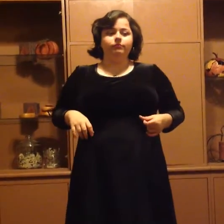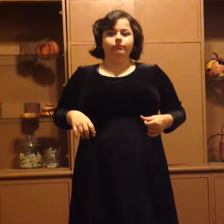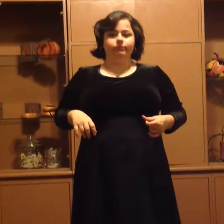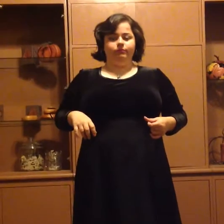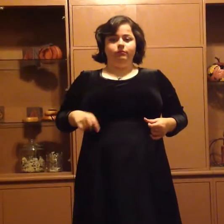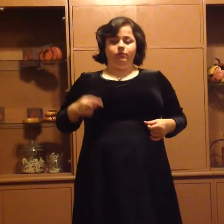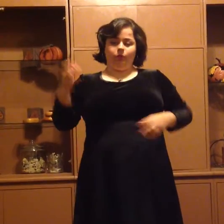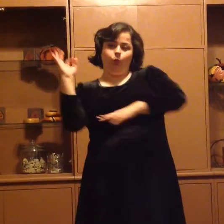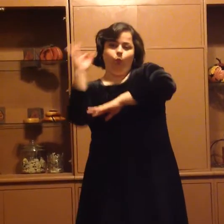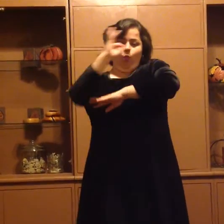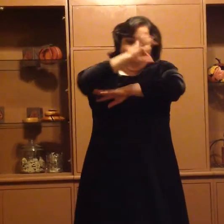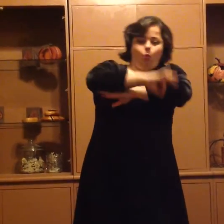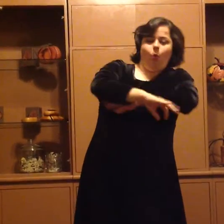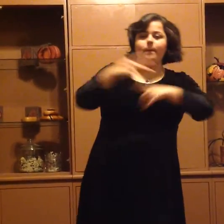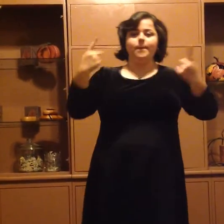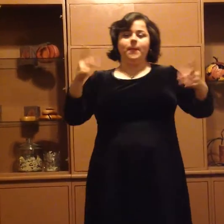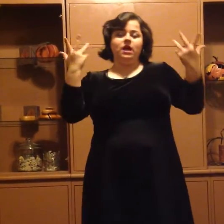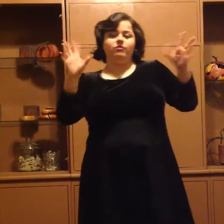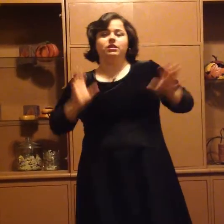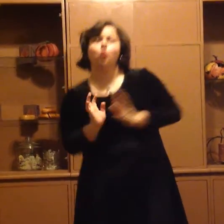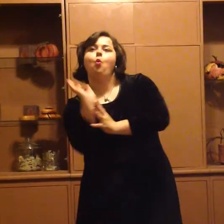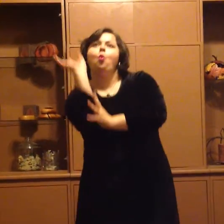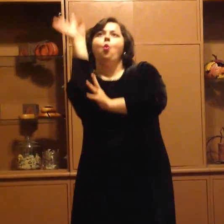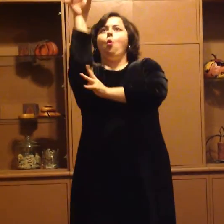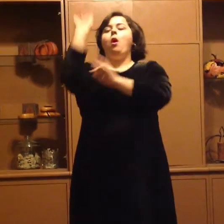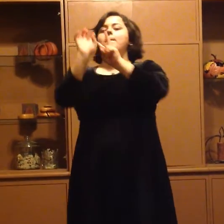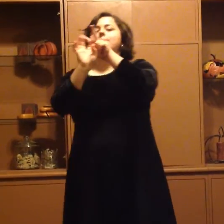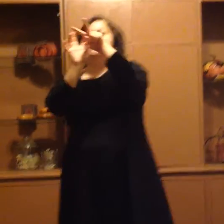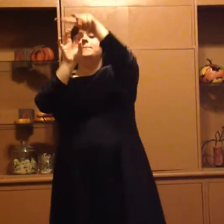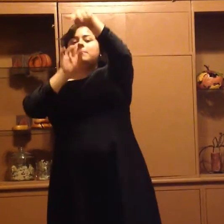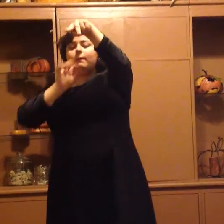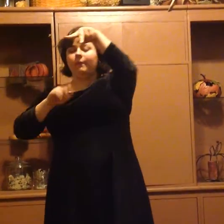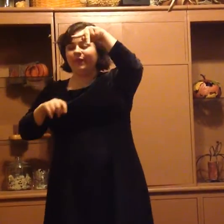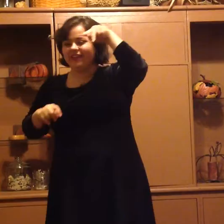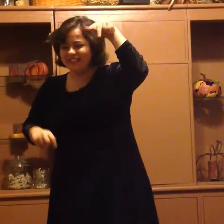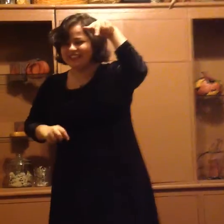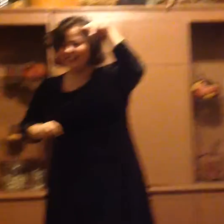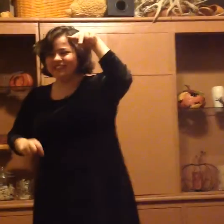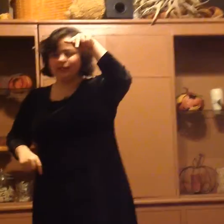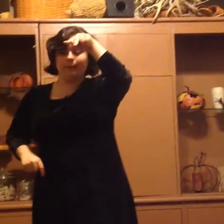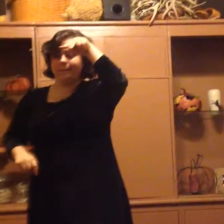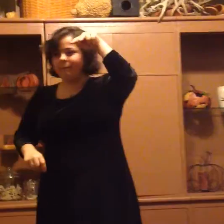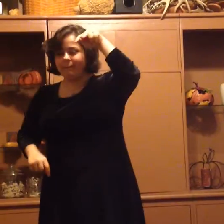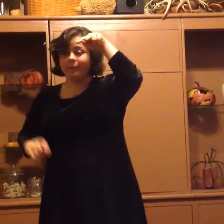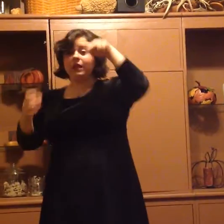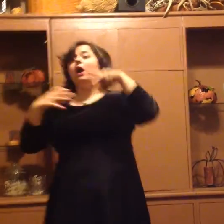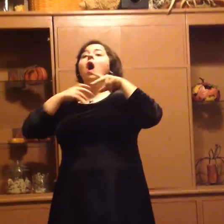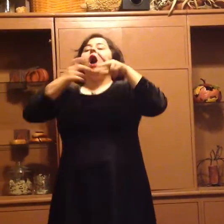At sundown, the wise old bear who lived at the top of the tallest eucalyptus tree shouted,